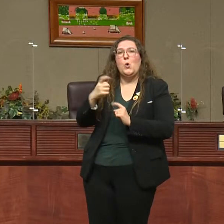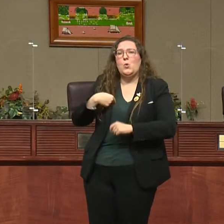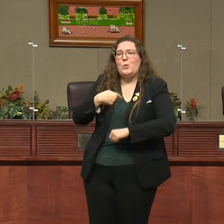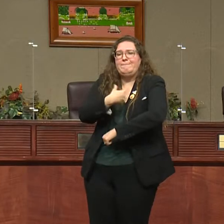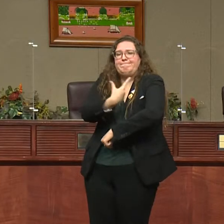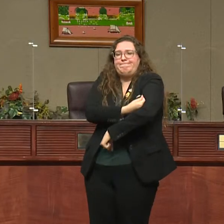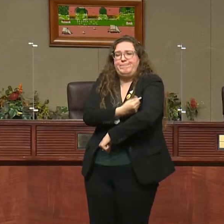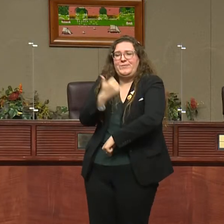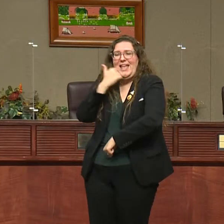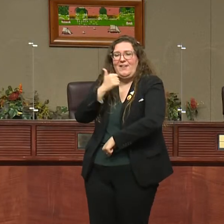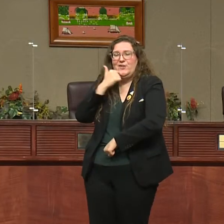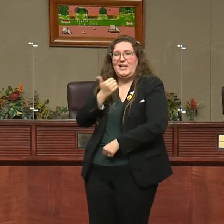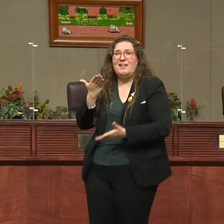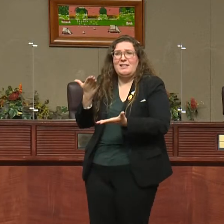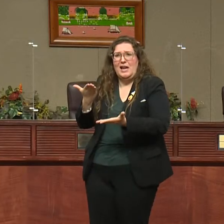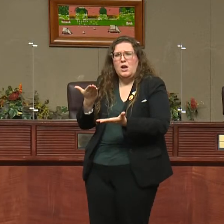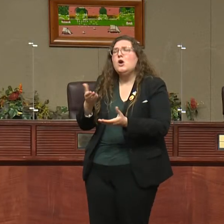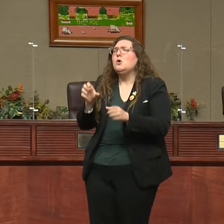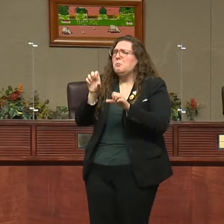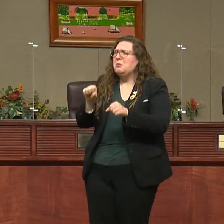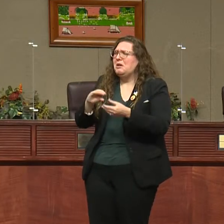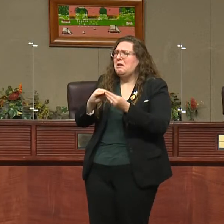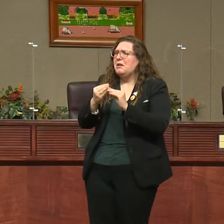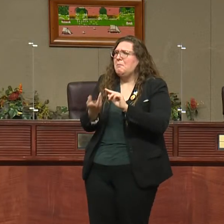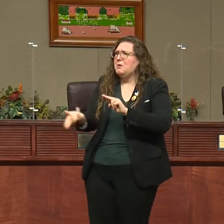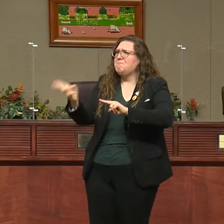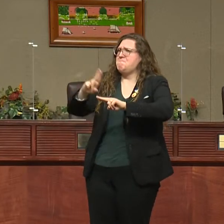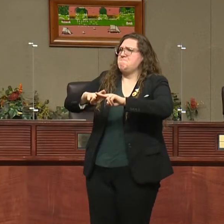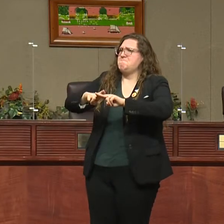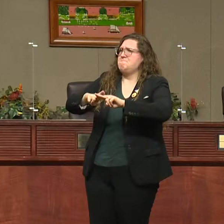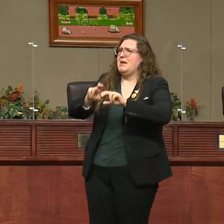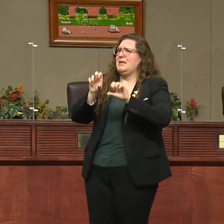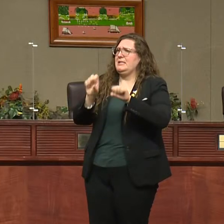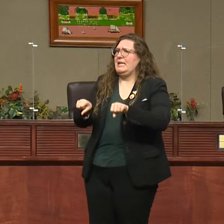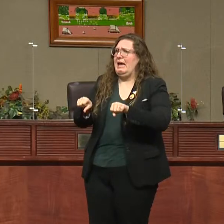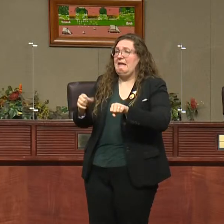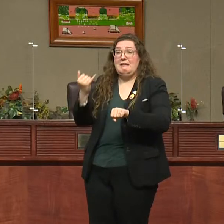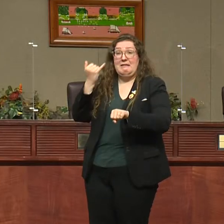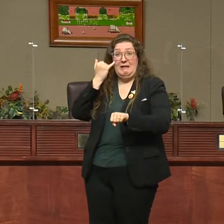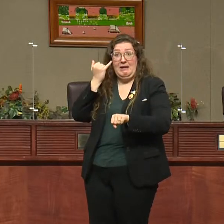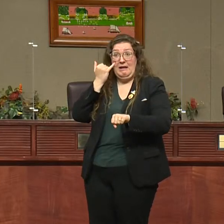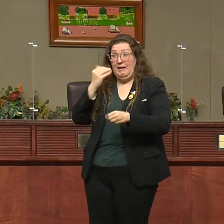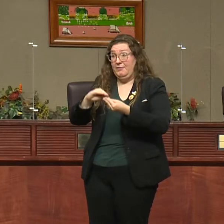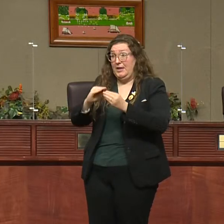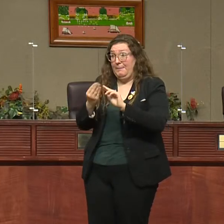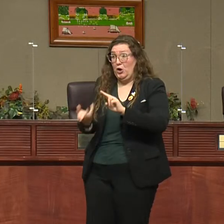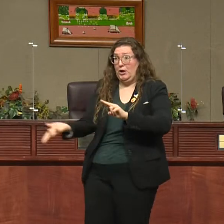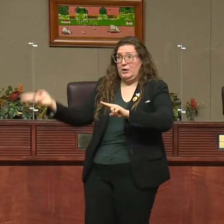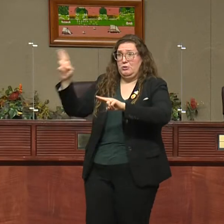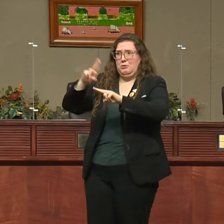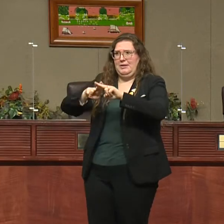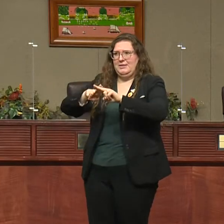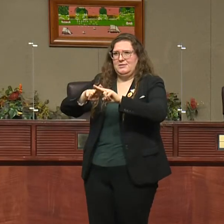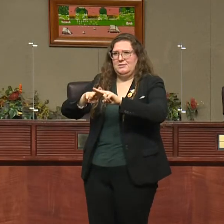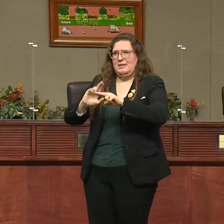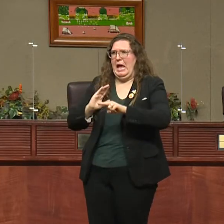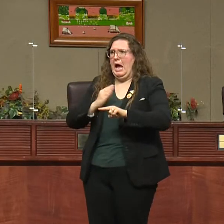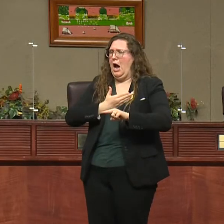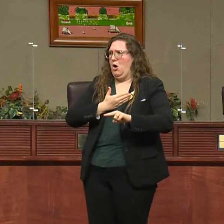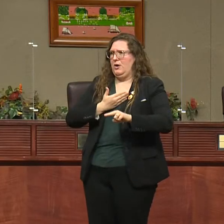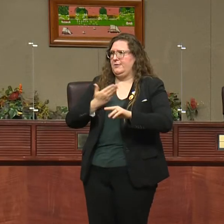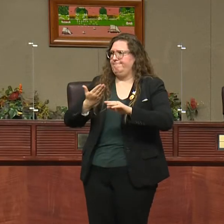That side is so resilient. The more that we increase the number, the better it works. I don't know why,